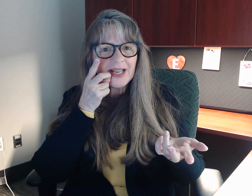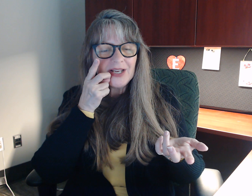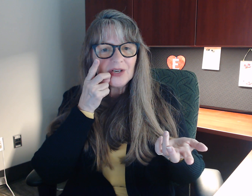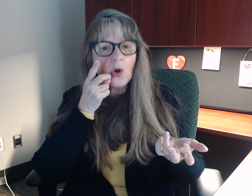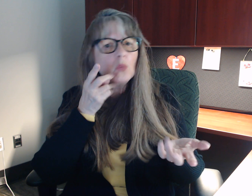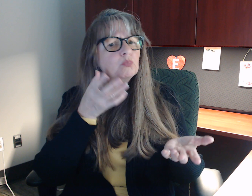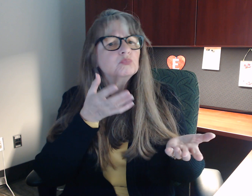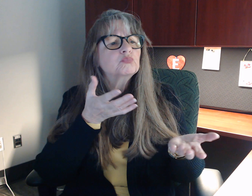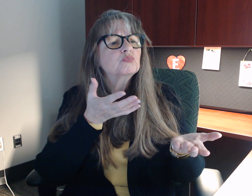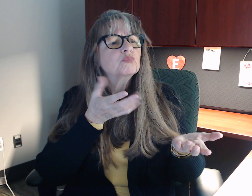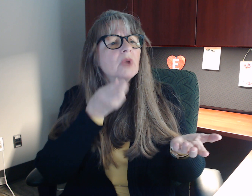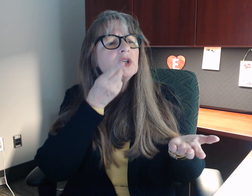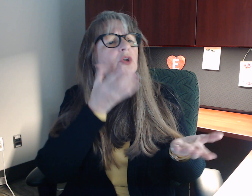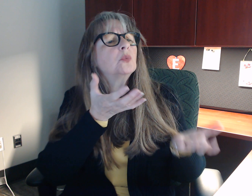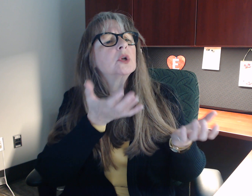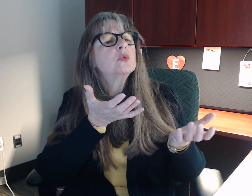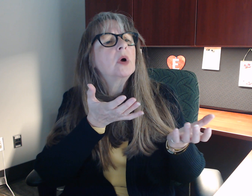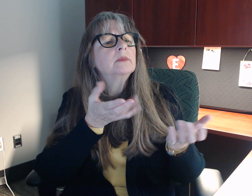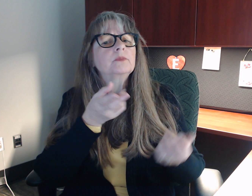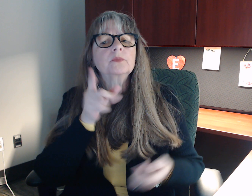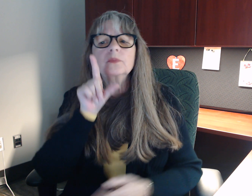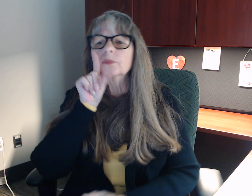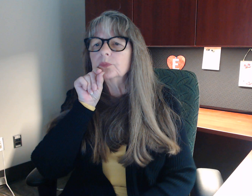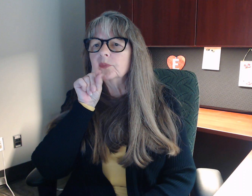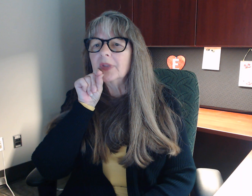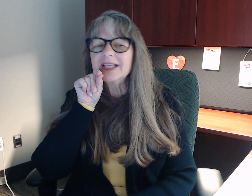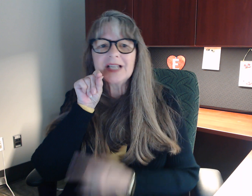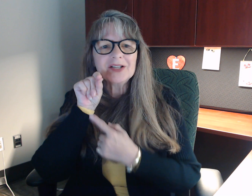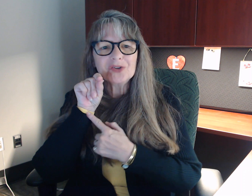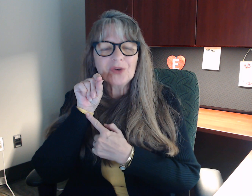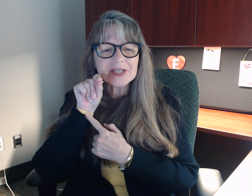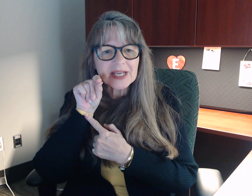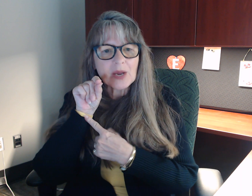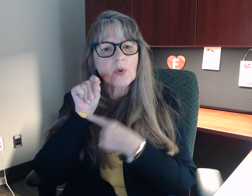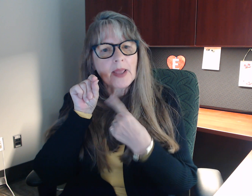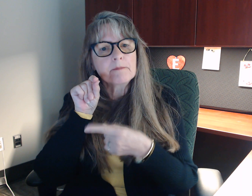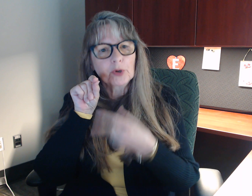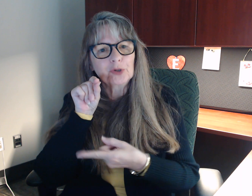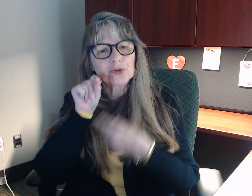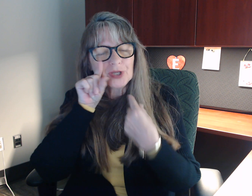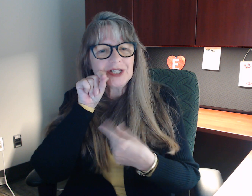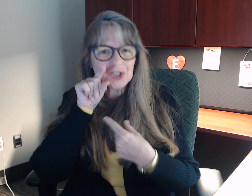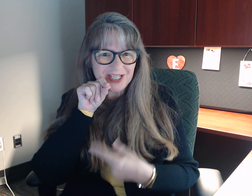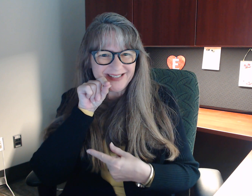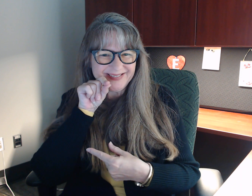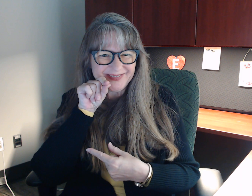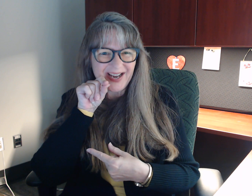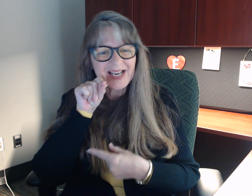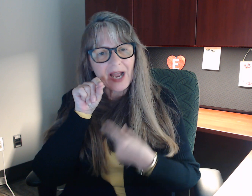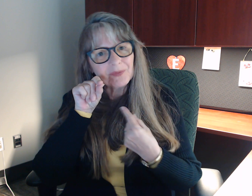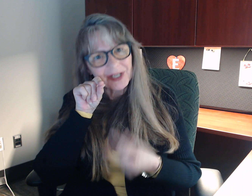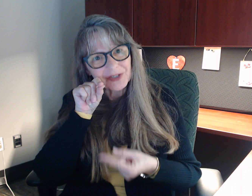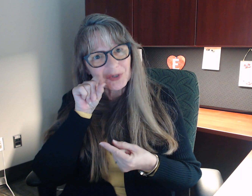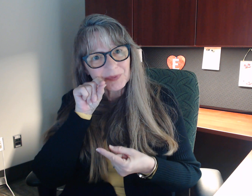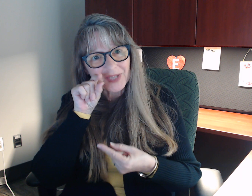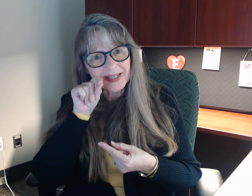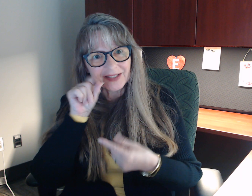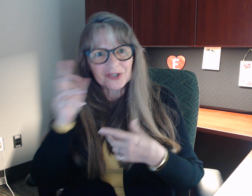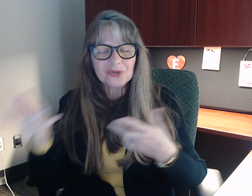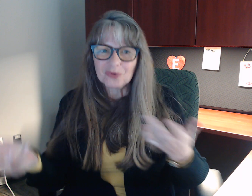and dinner, what do you want? It's not, you're not saying I want a bird, you're saying chicken, right? I would interpret that unless you